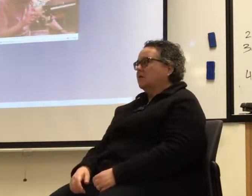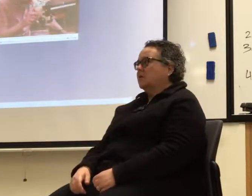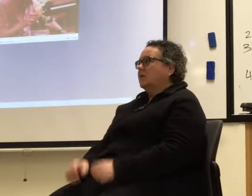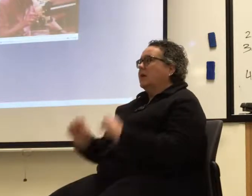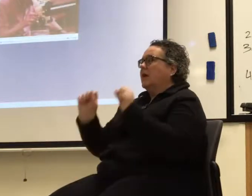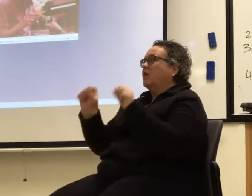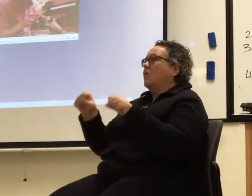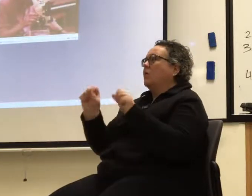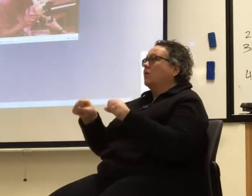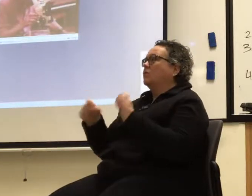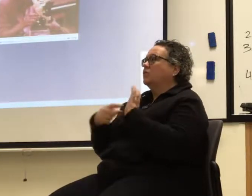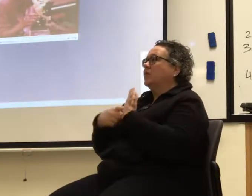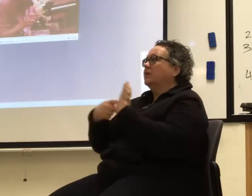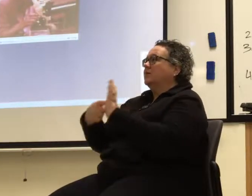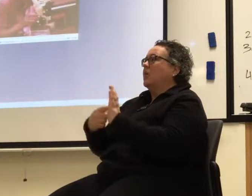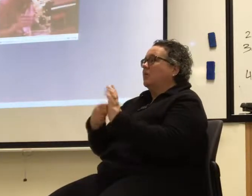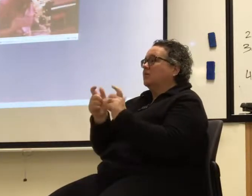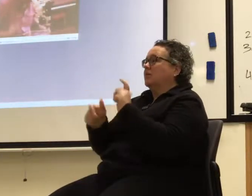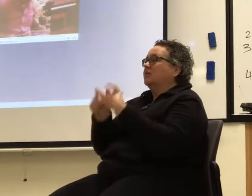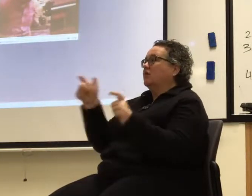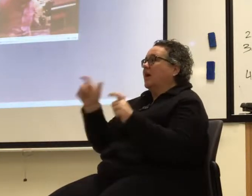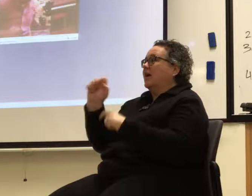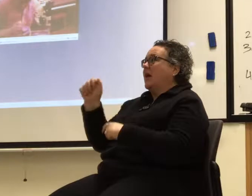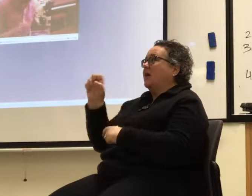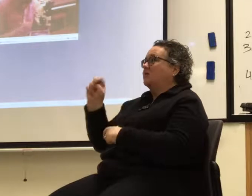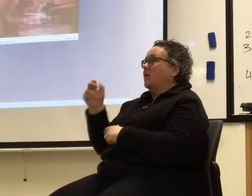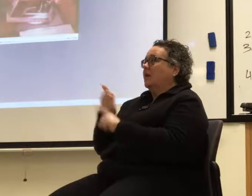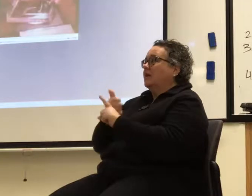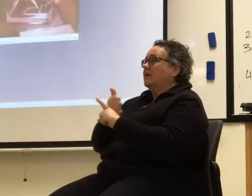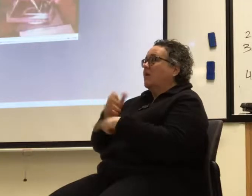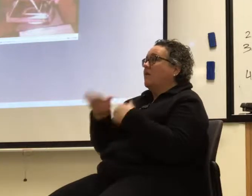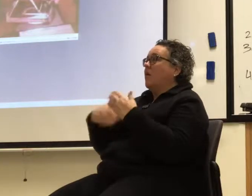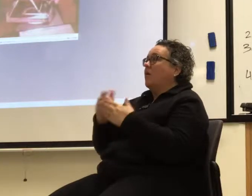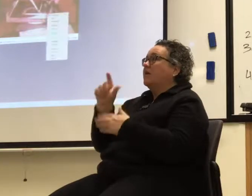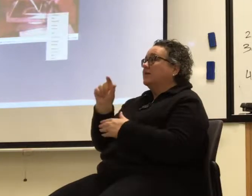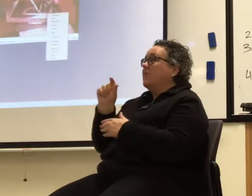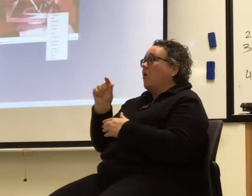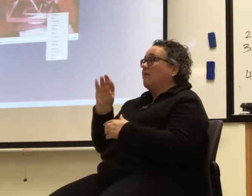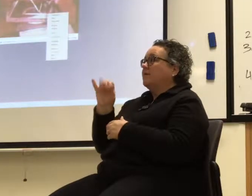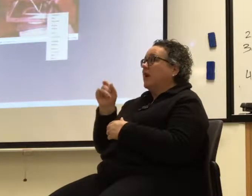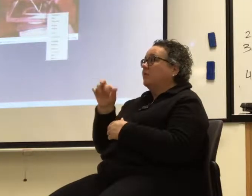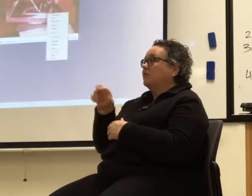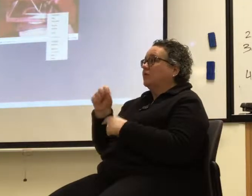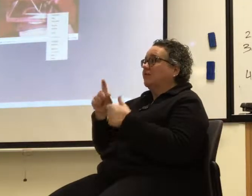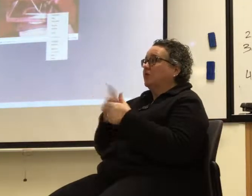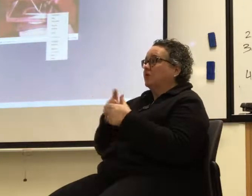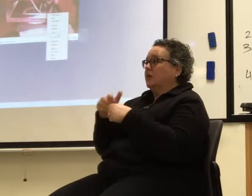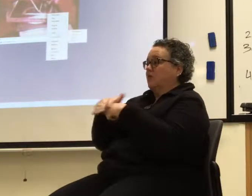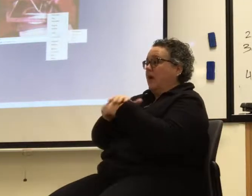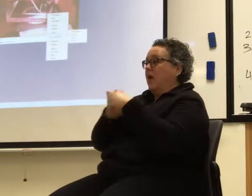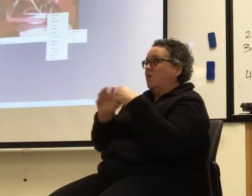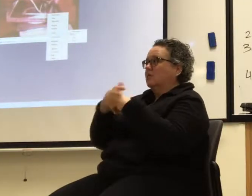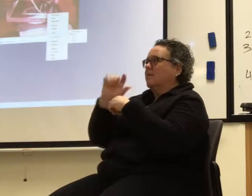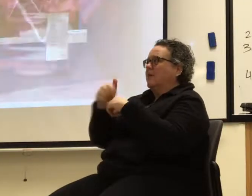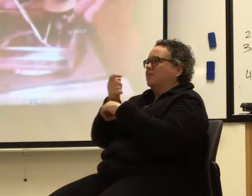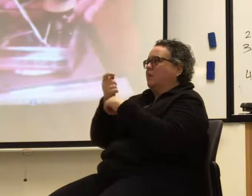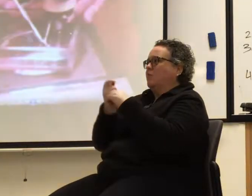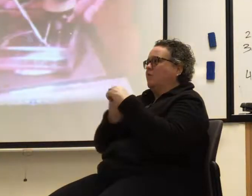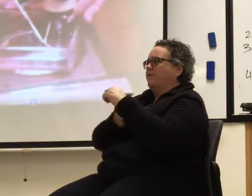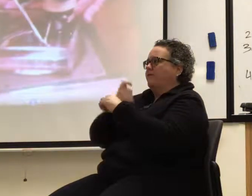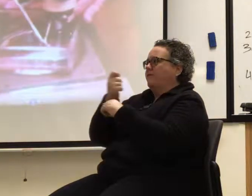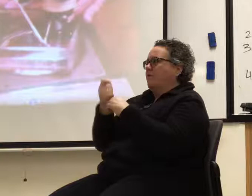to expose the giant axon itself, all the small fibers surrounding it have first to be removed.